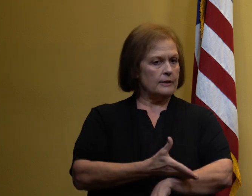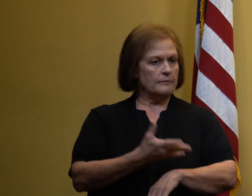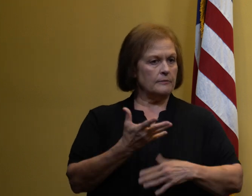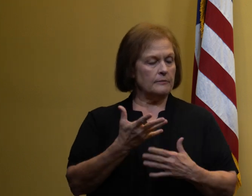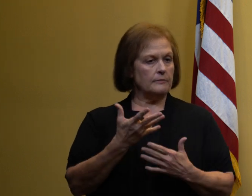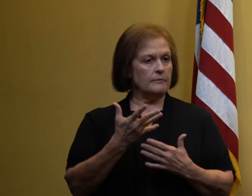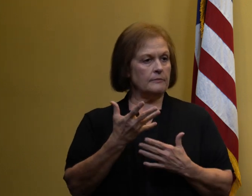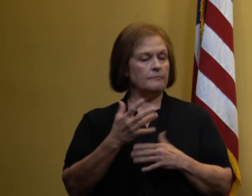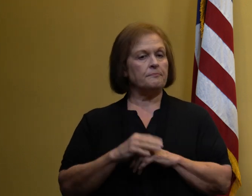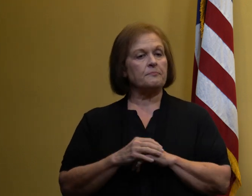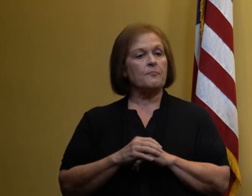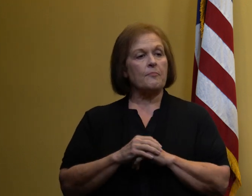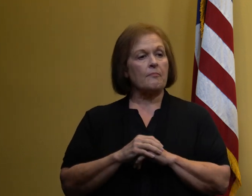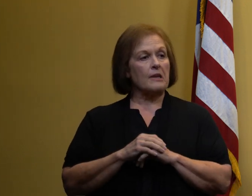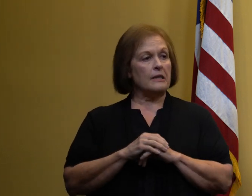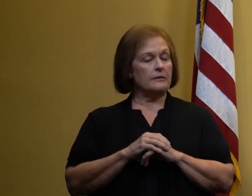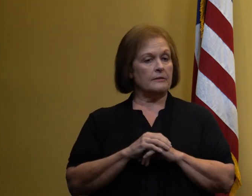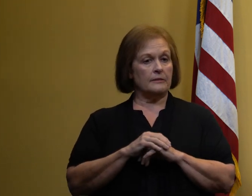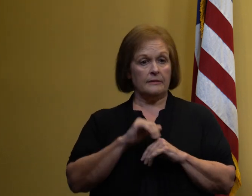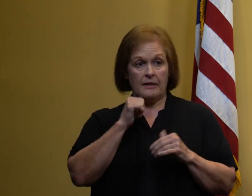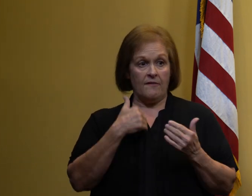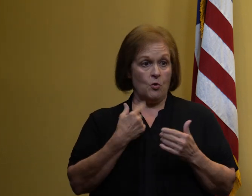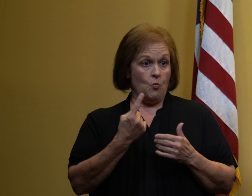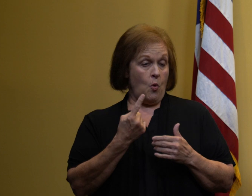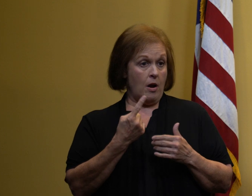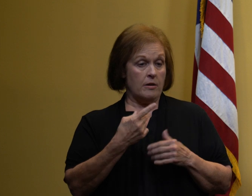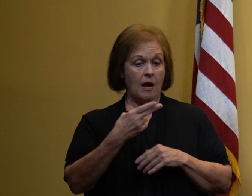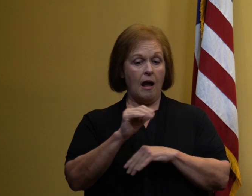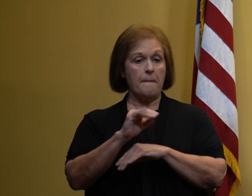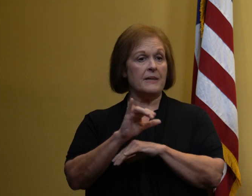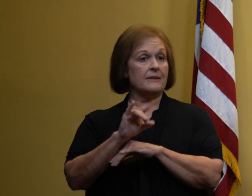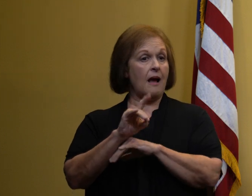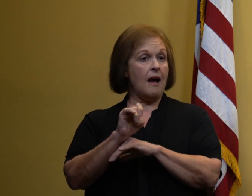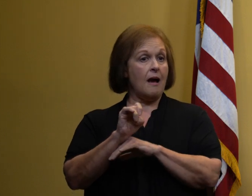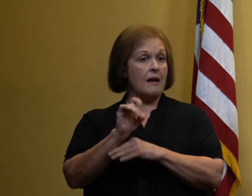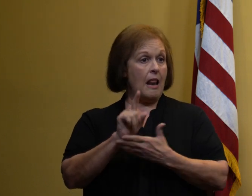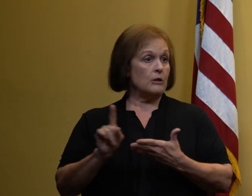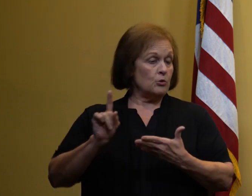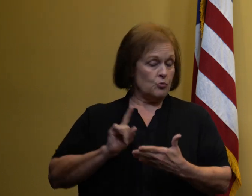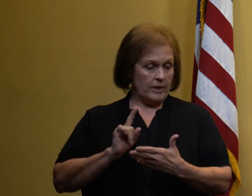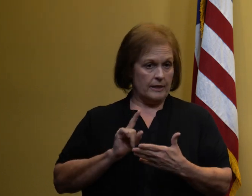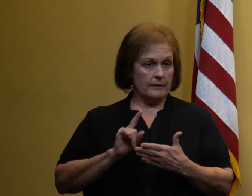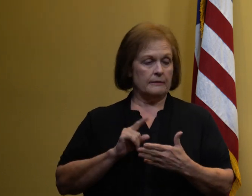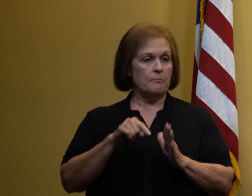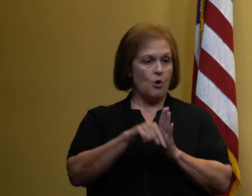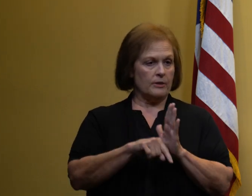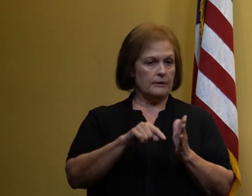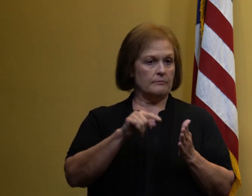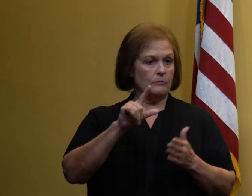Not even one homicide on last week. Murders down